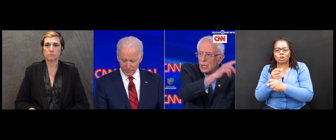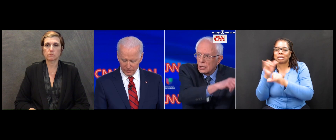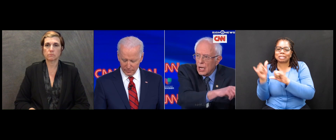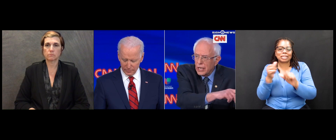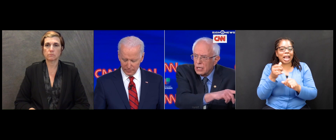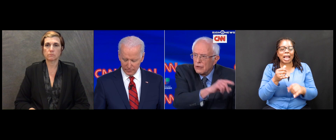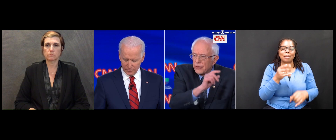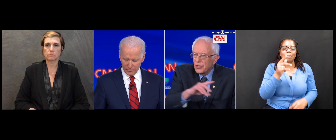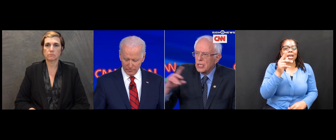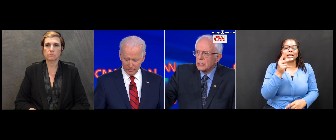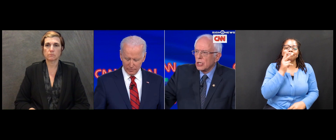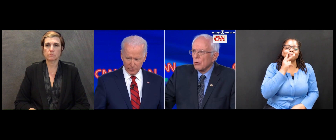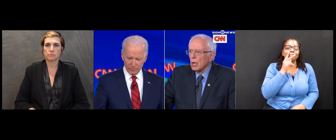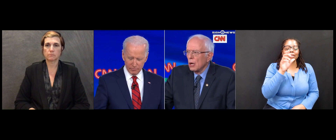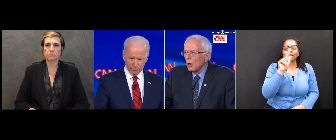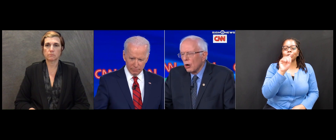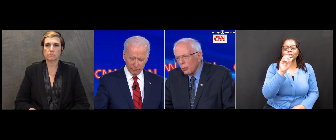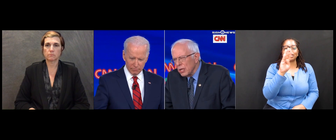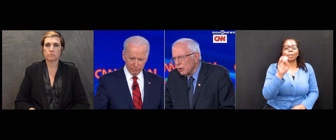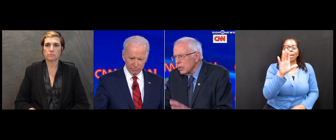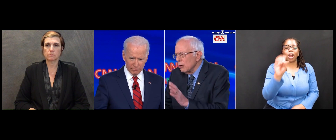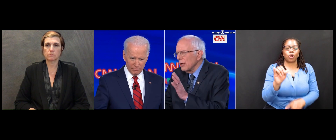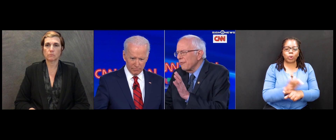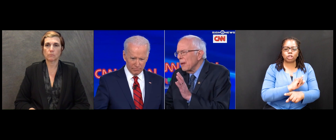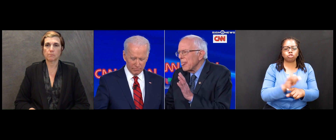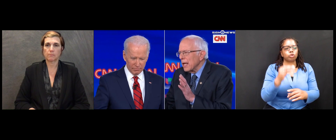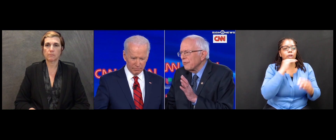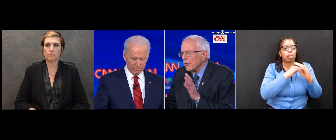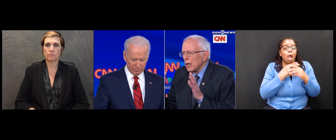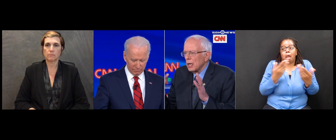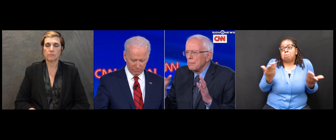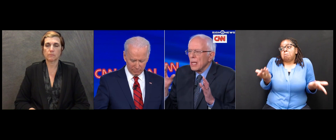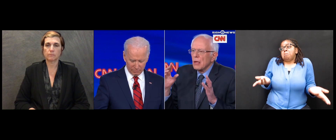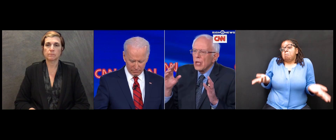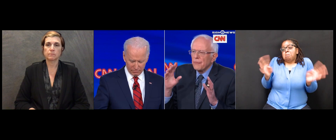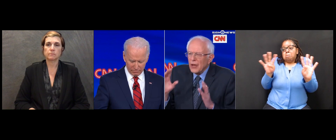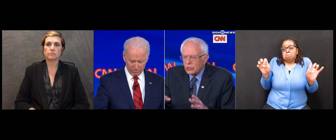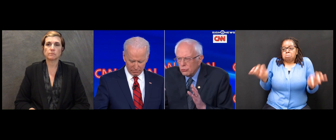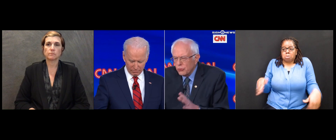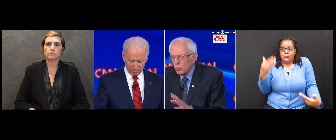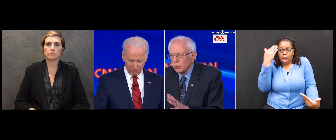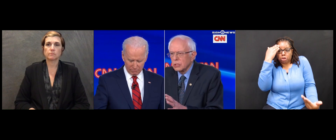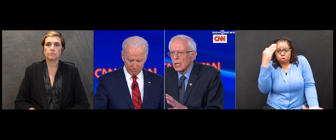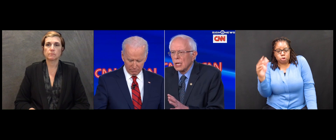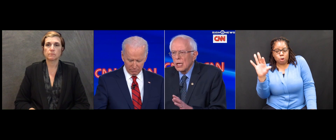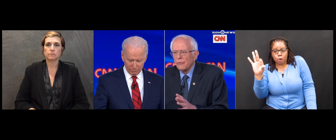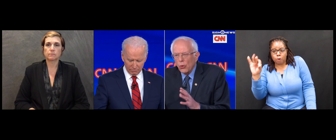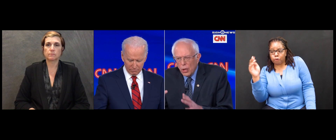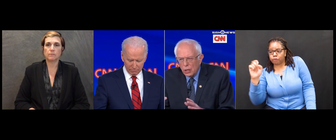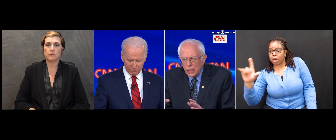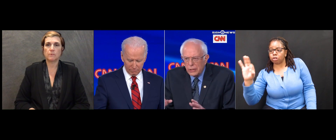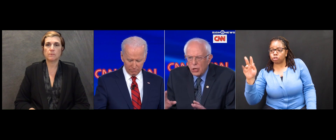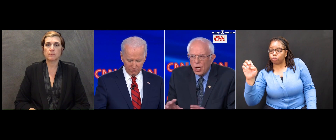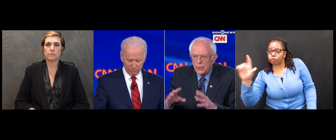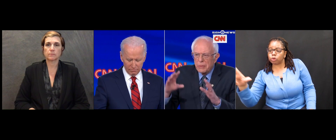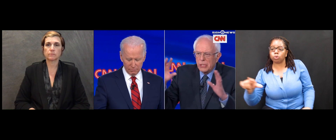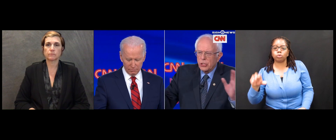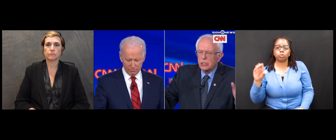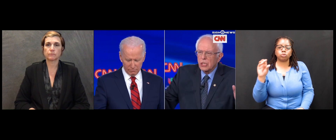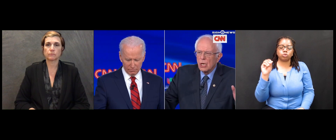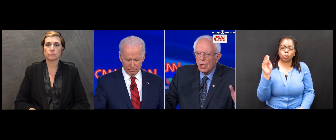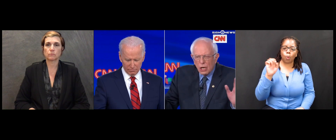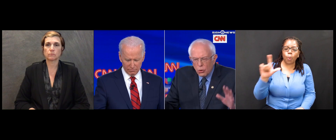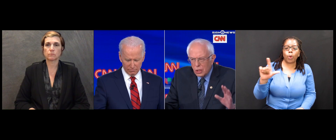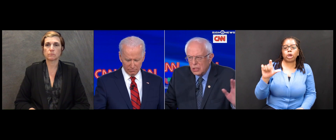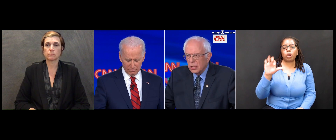industry lied 50 years ago. Oh, we don't know if fossil fuels, if oil and carbon